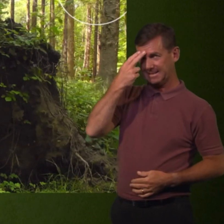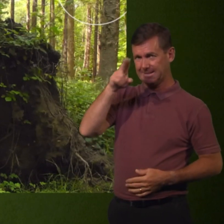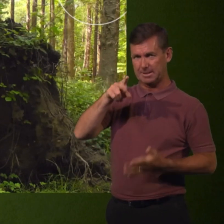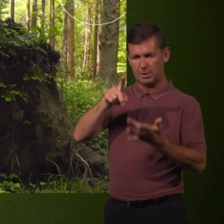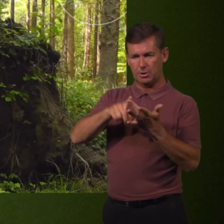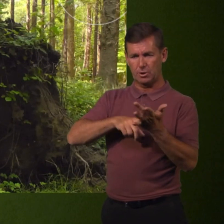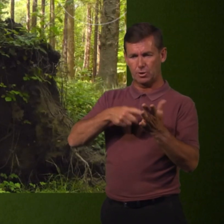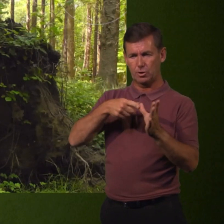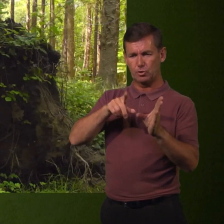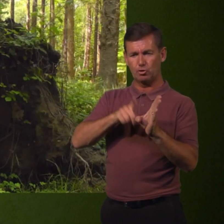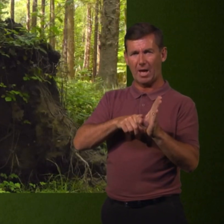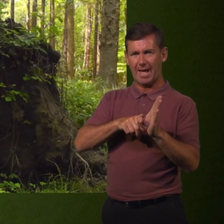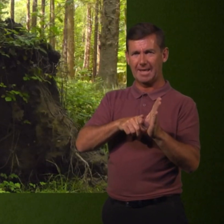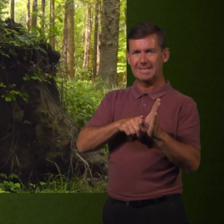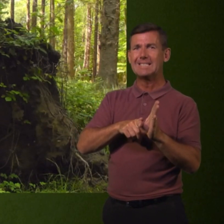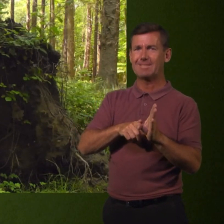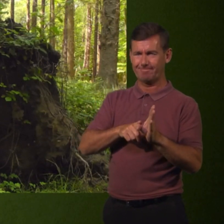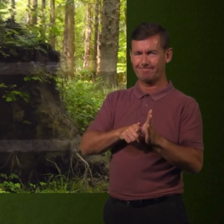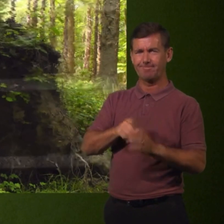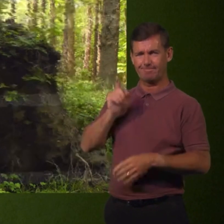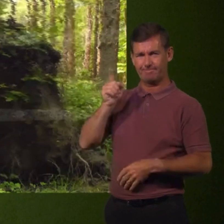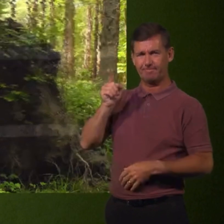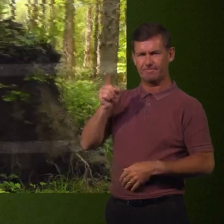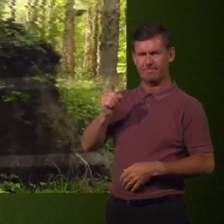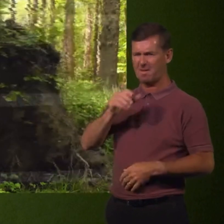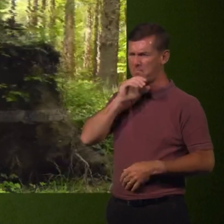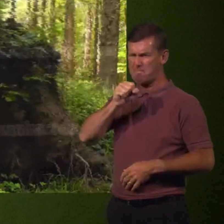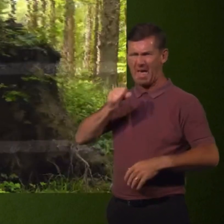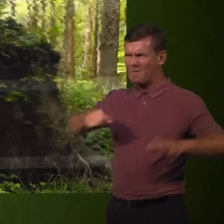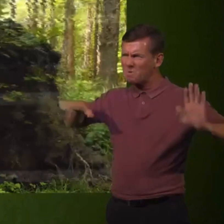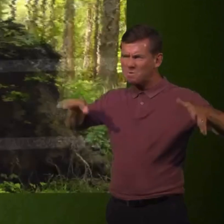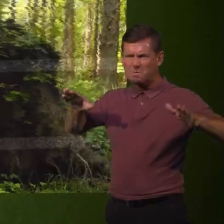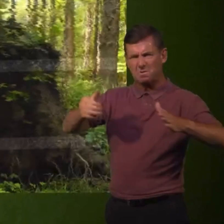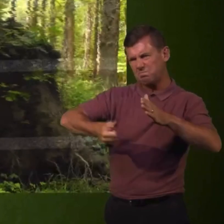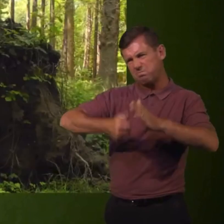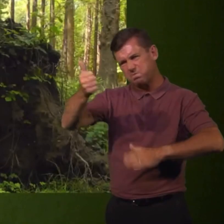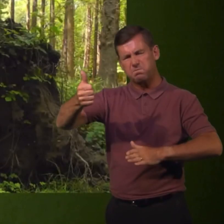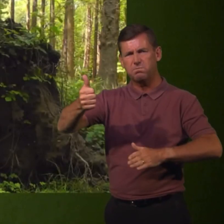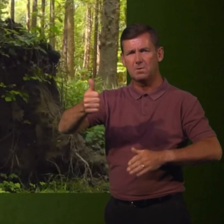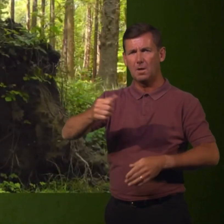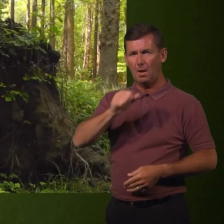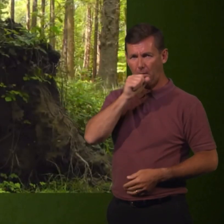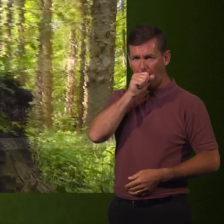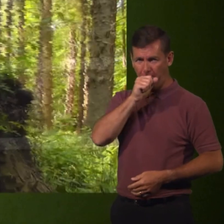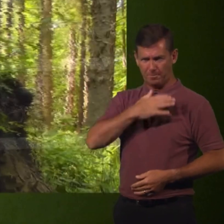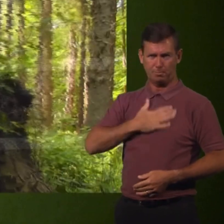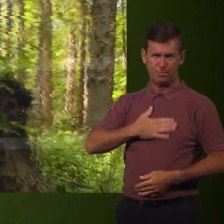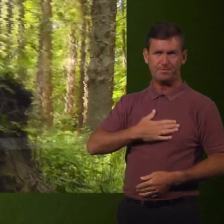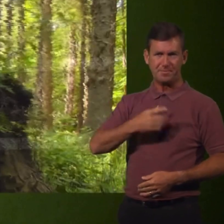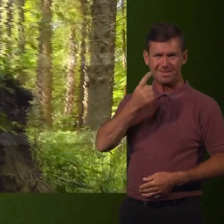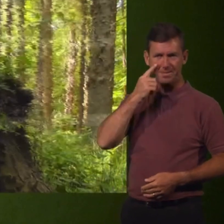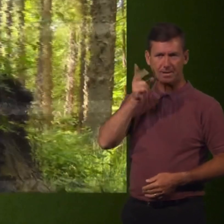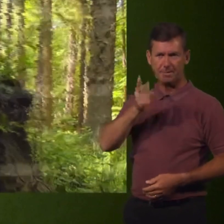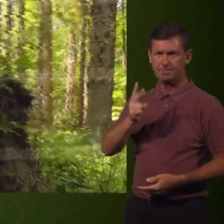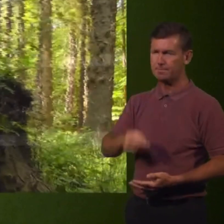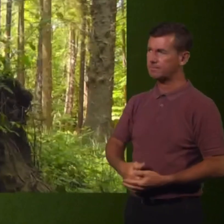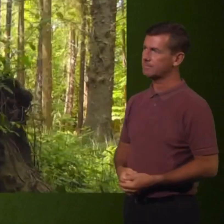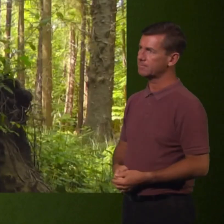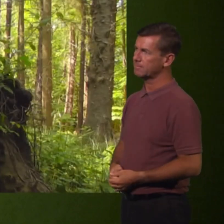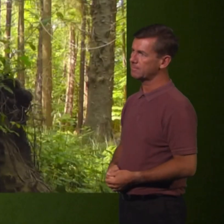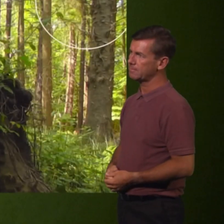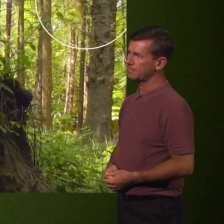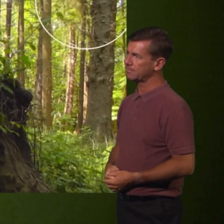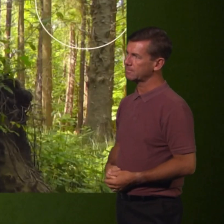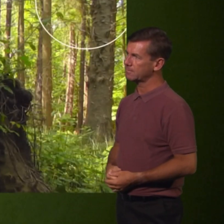a jay, and that is the male that chases the jay off. Let's just rewind that, watch it again. Look